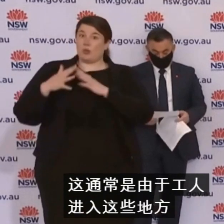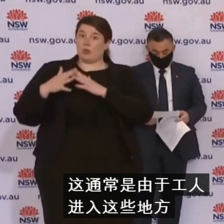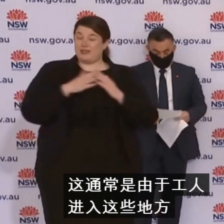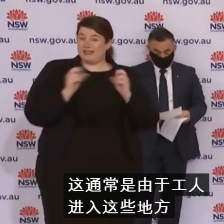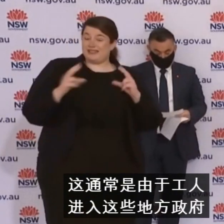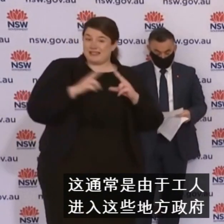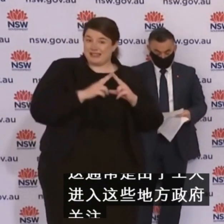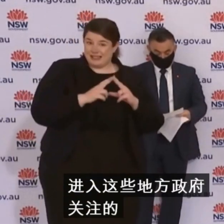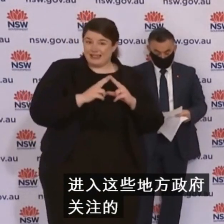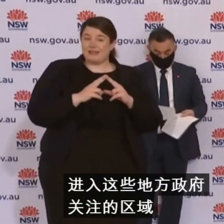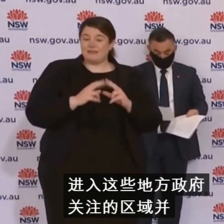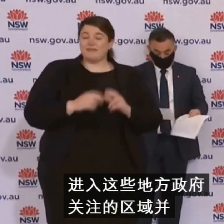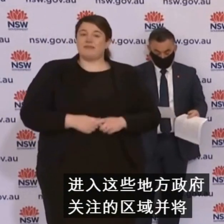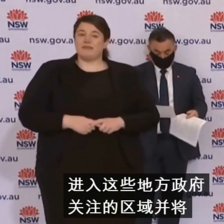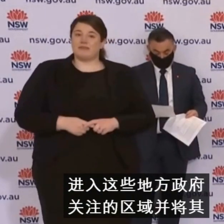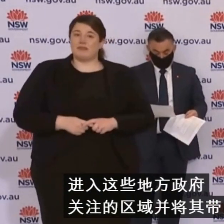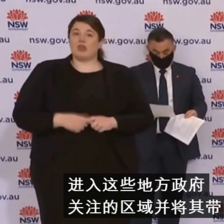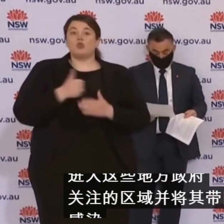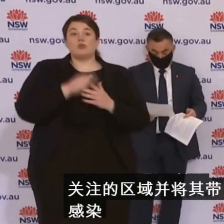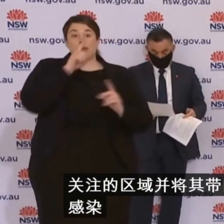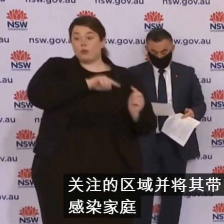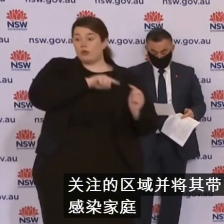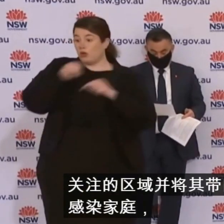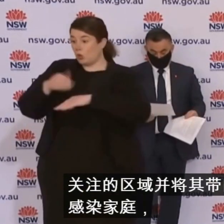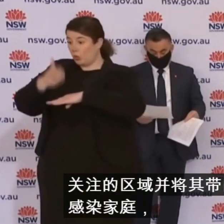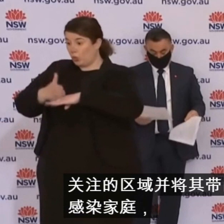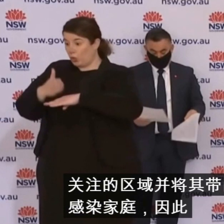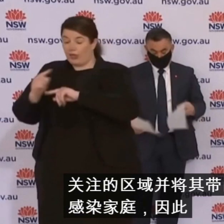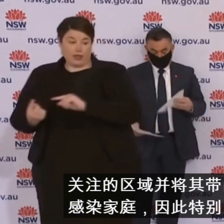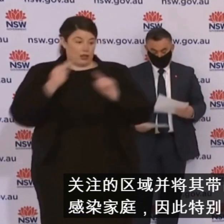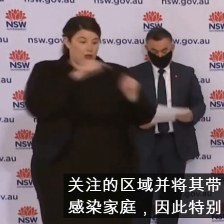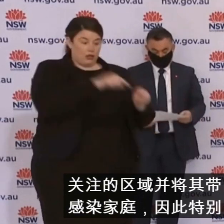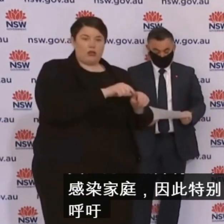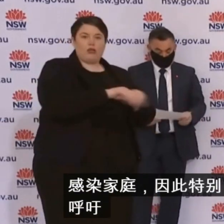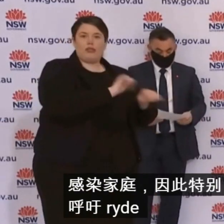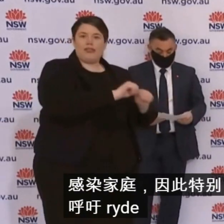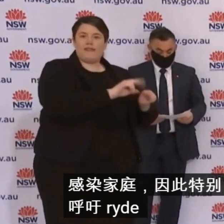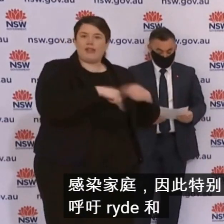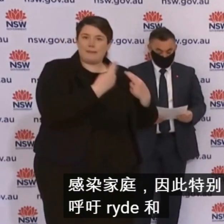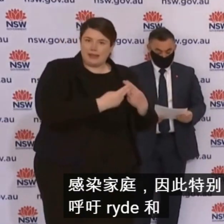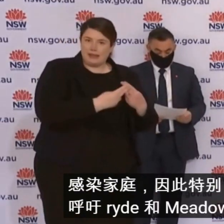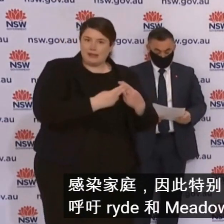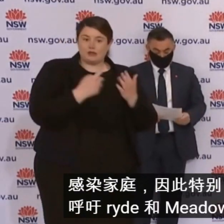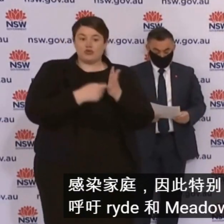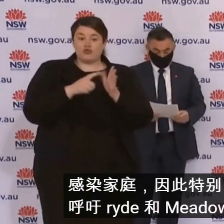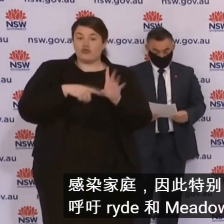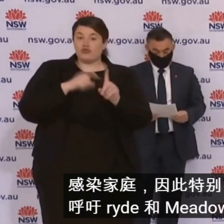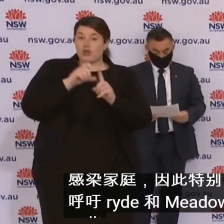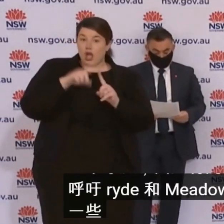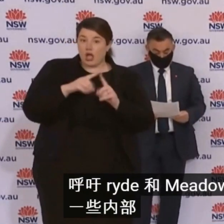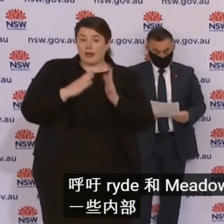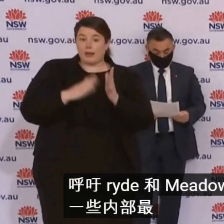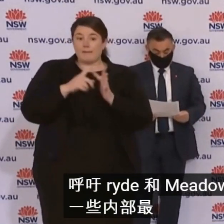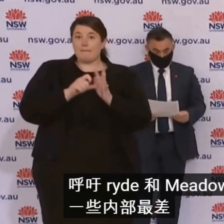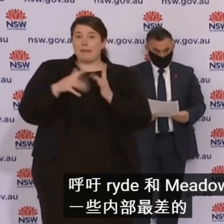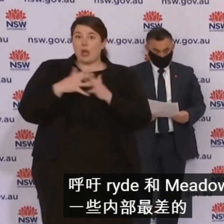those local government areas of concern and bringing it back and infecting the families. So a particular call out to Ryde and Meadowbank and